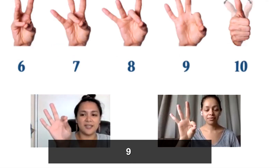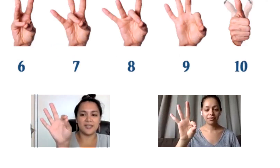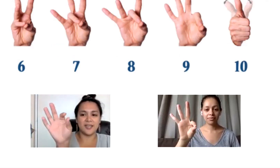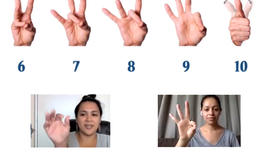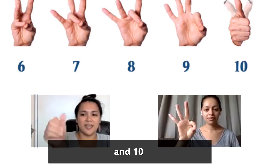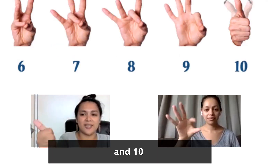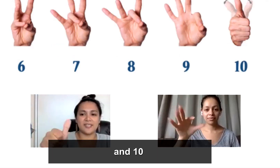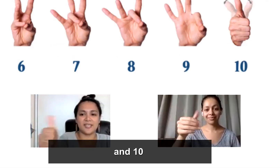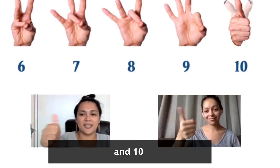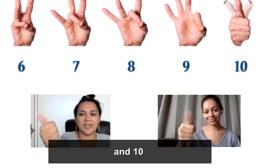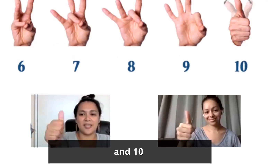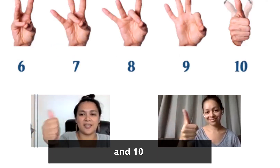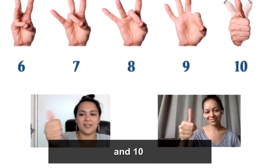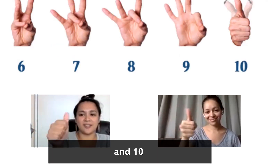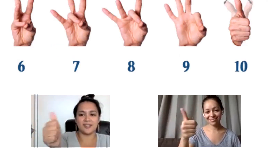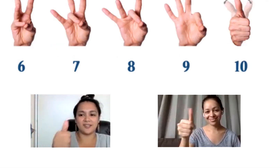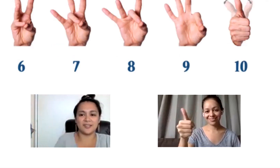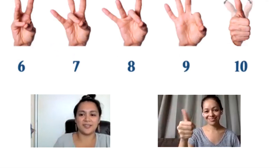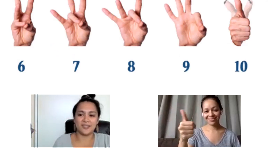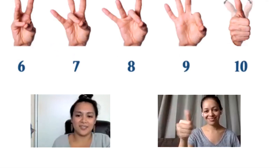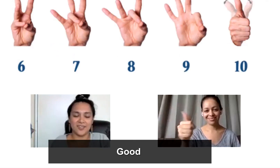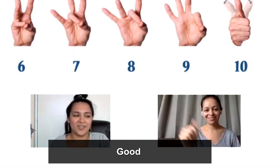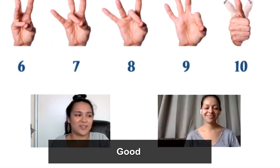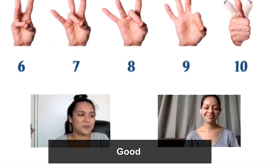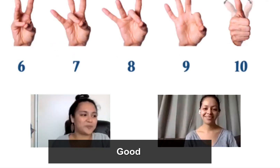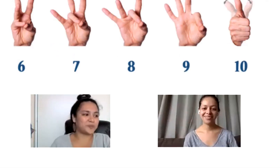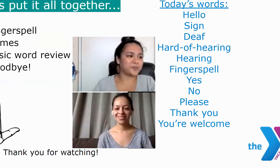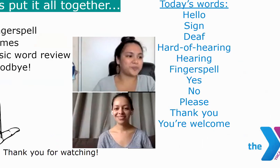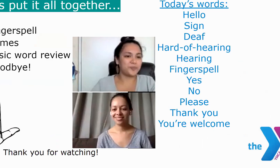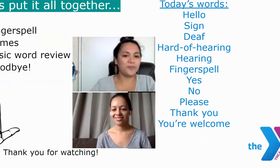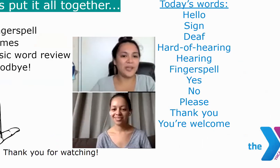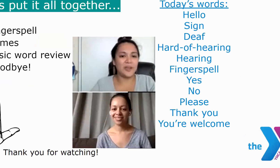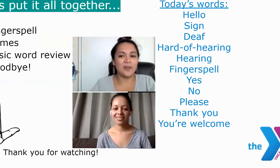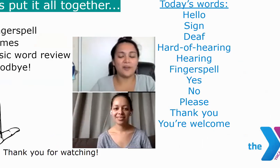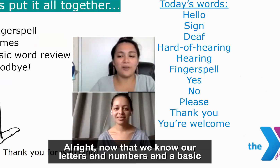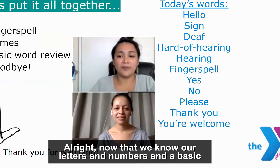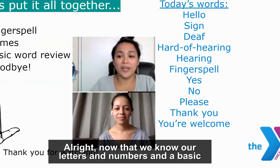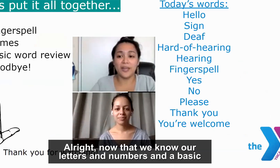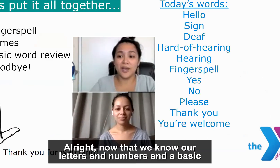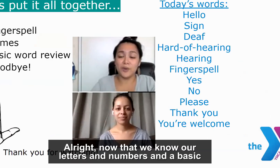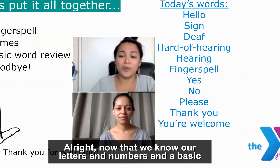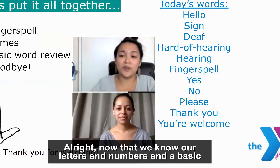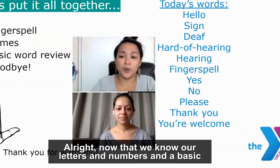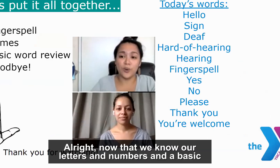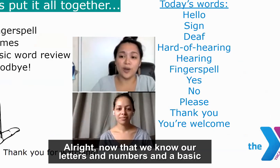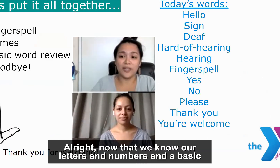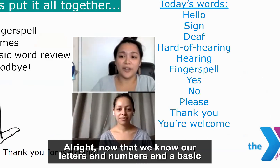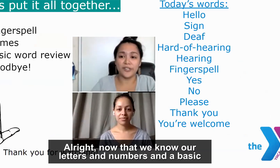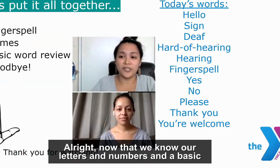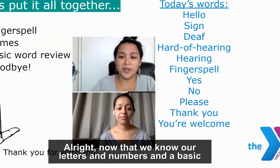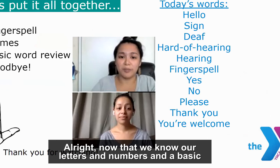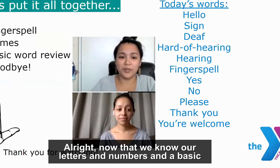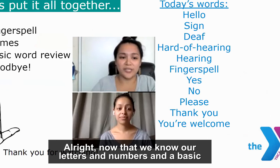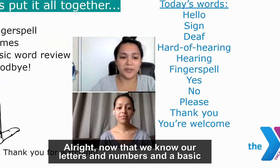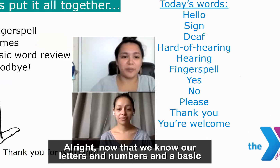9, and 10. Good. All right, now that we know our letters